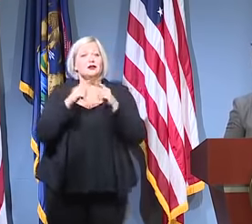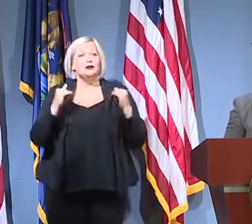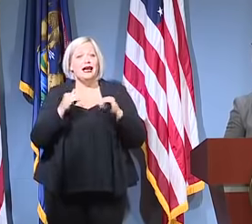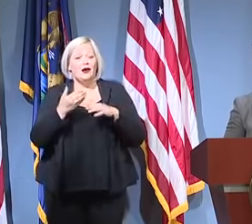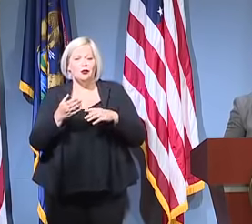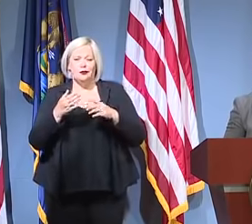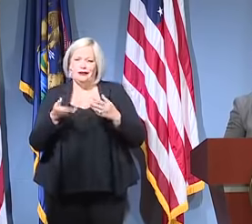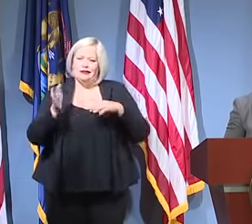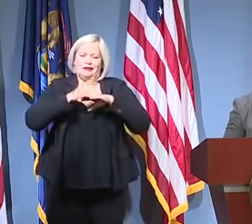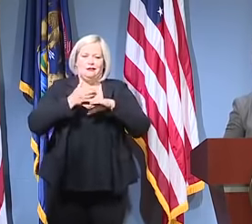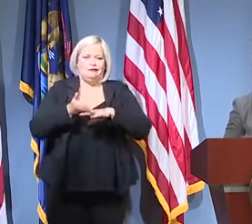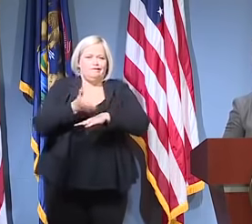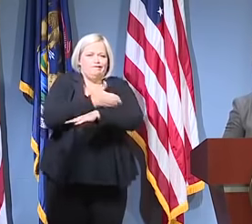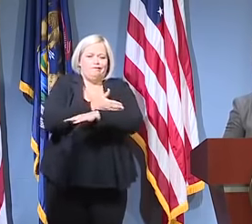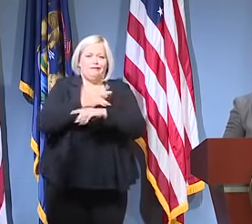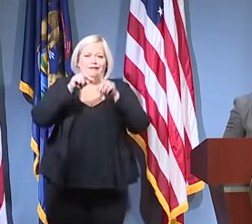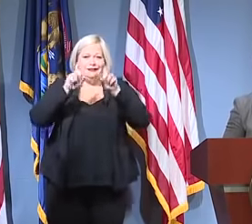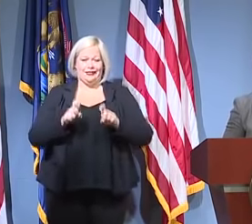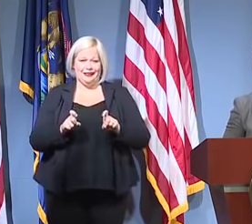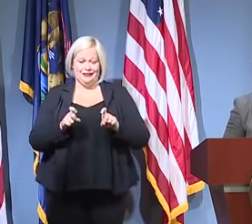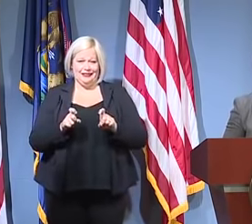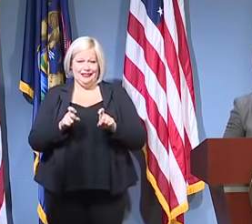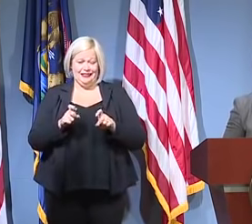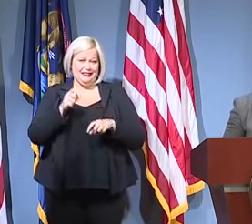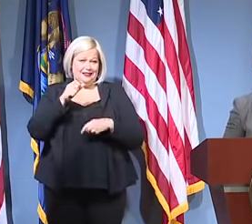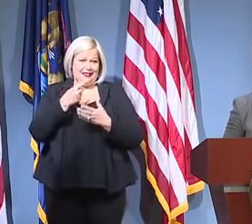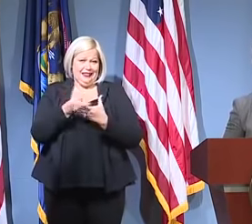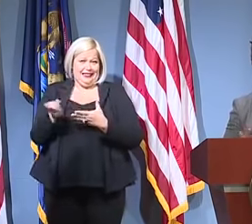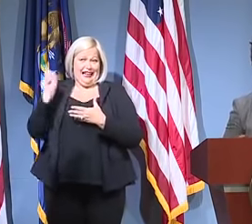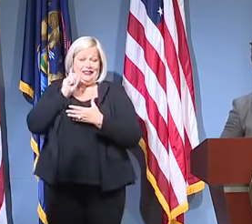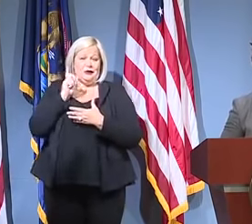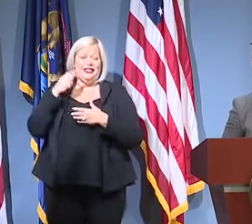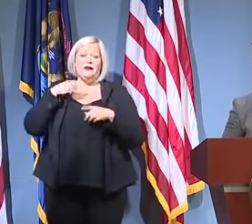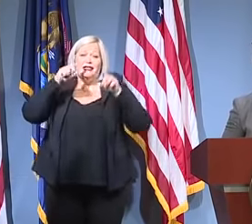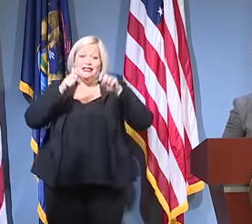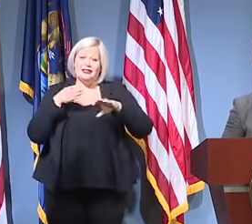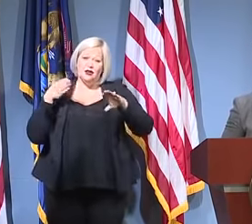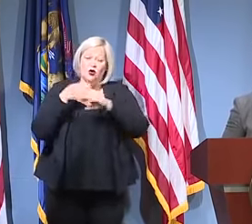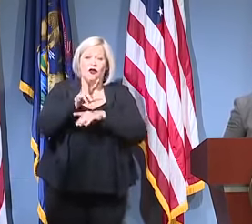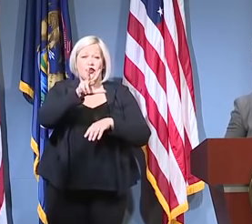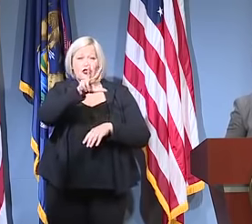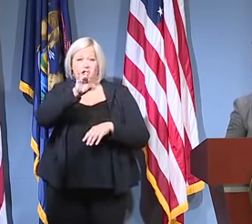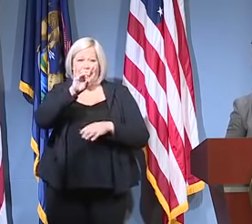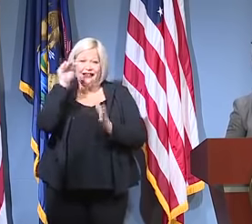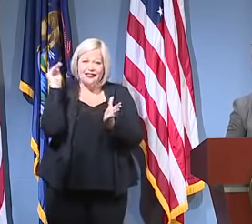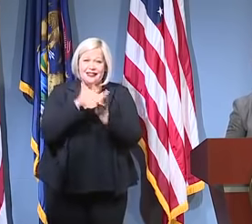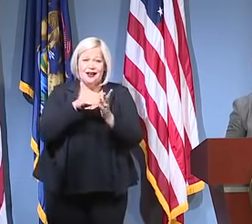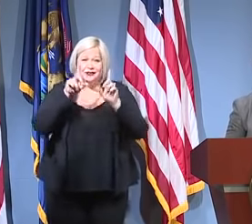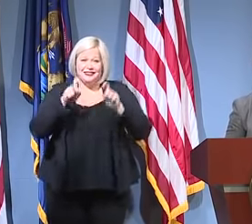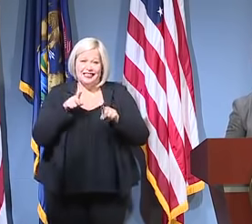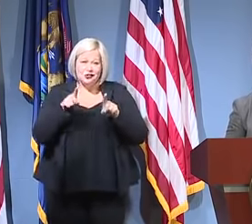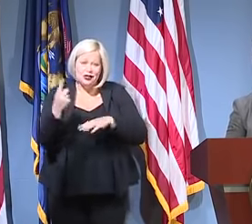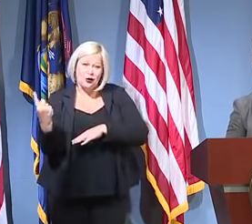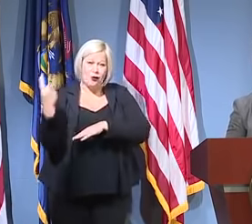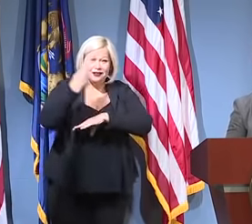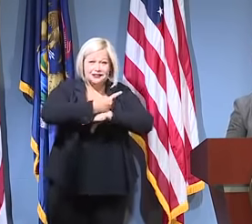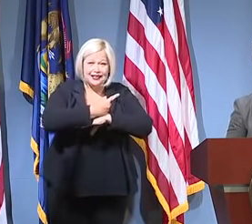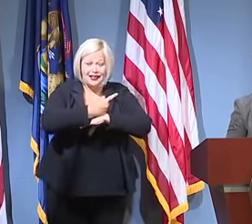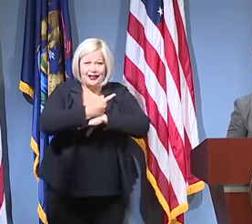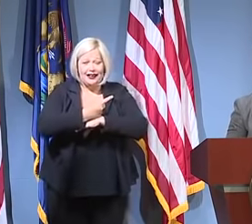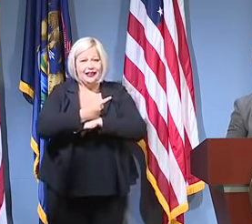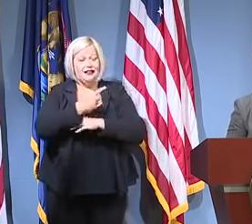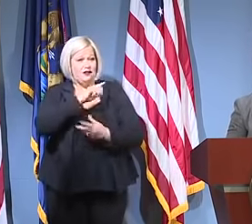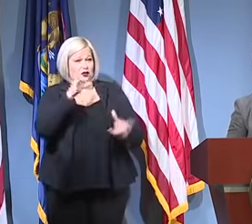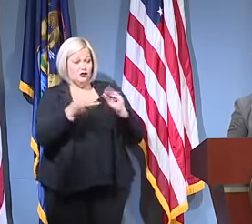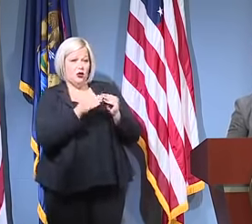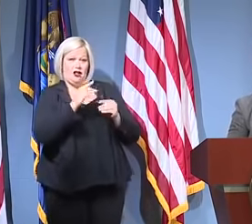we reached our highest number of tests yet at over 38,000 tests in one day. And overall, the percent of those tests that are positive